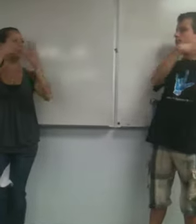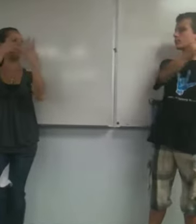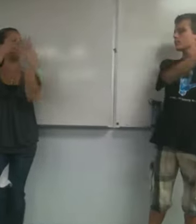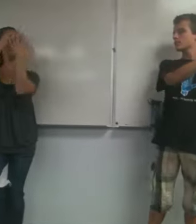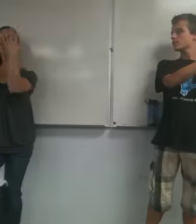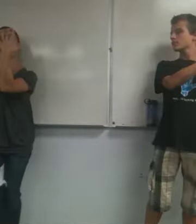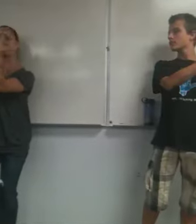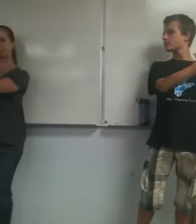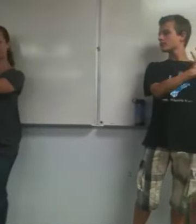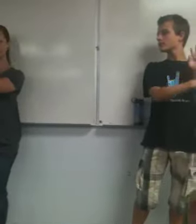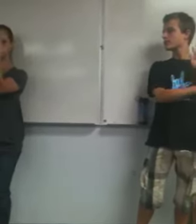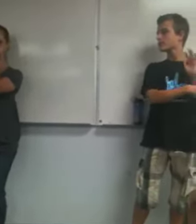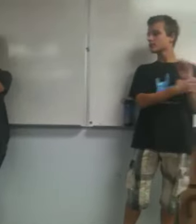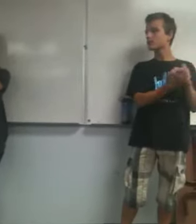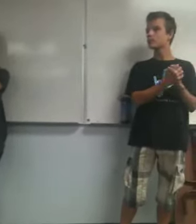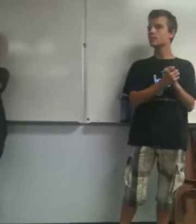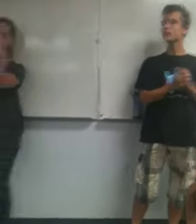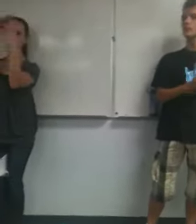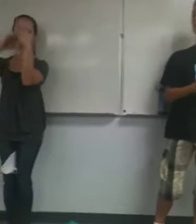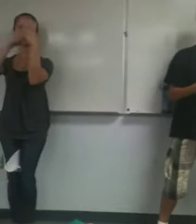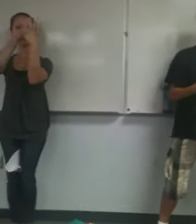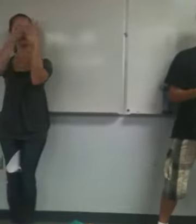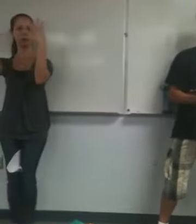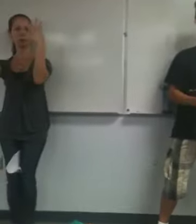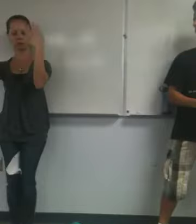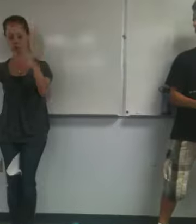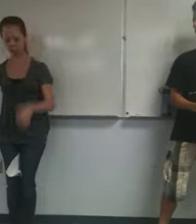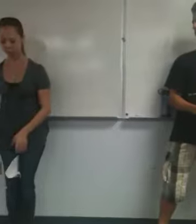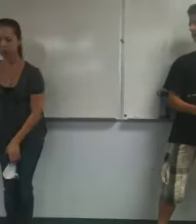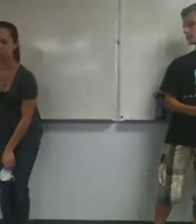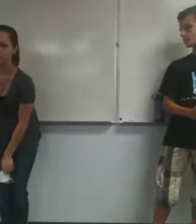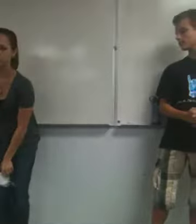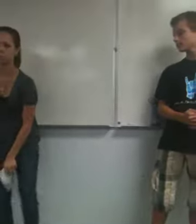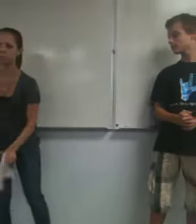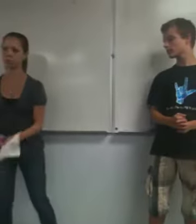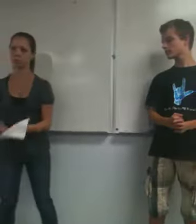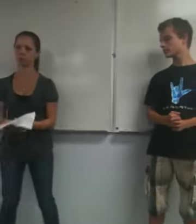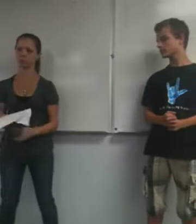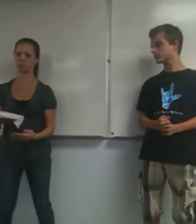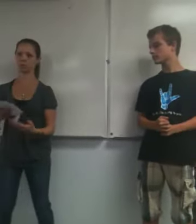See how it makes the graph when you do this? So you're just going to,